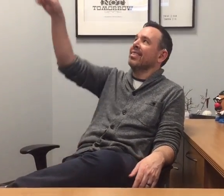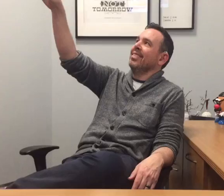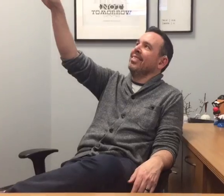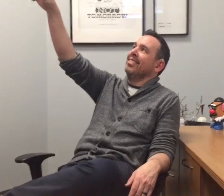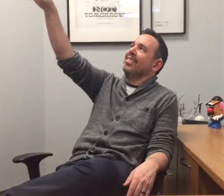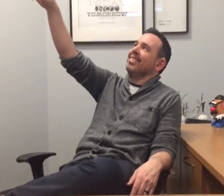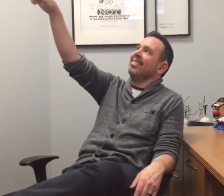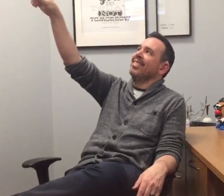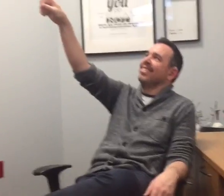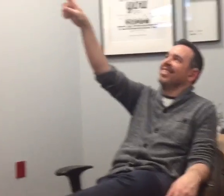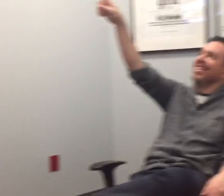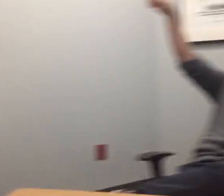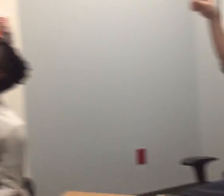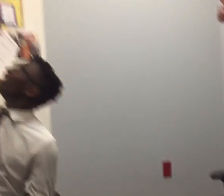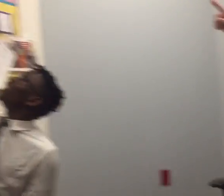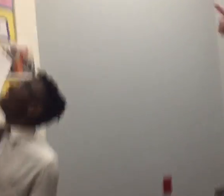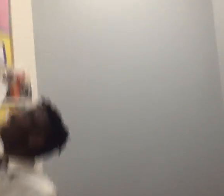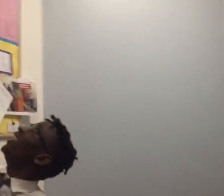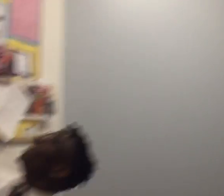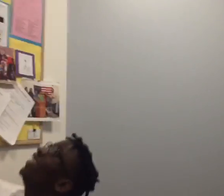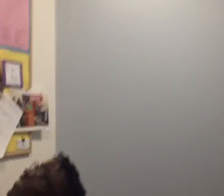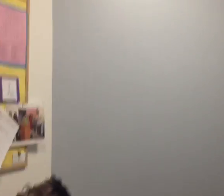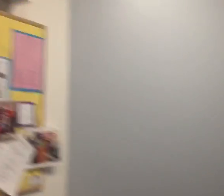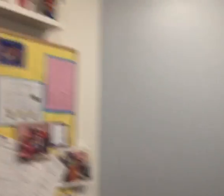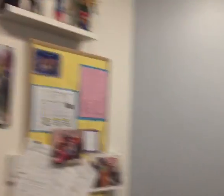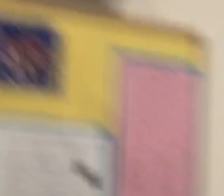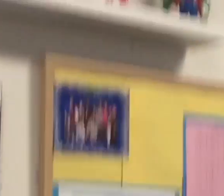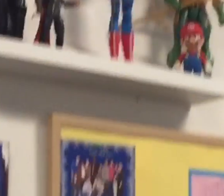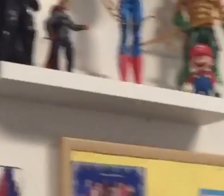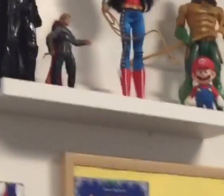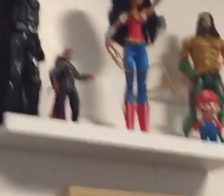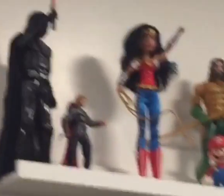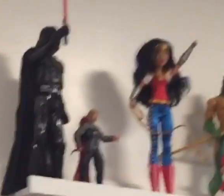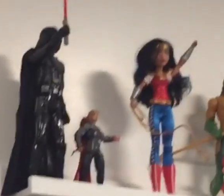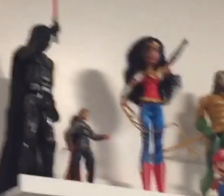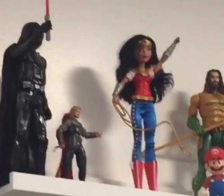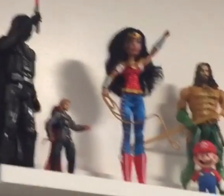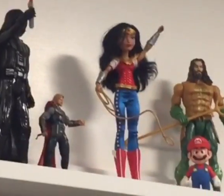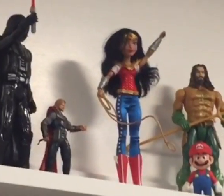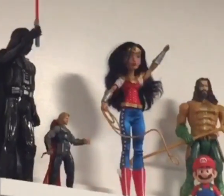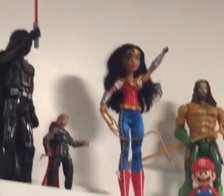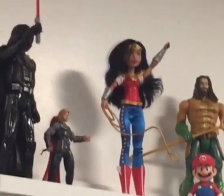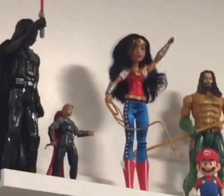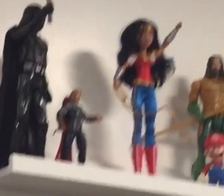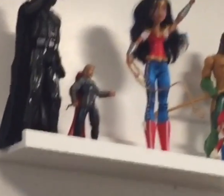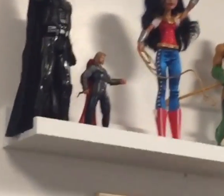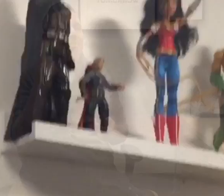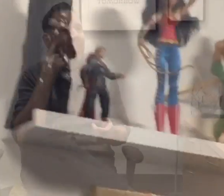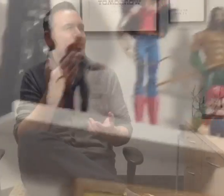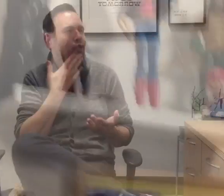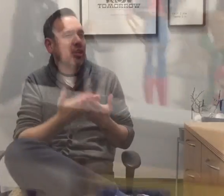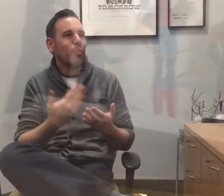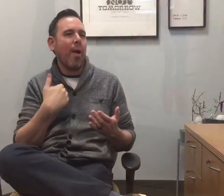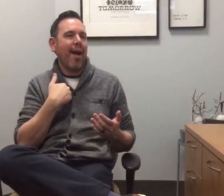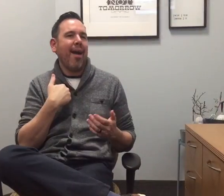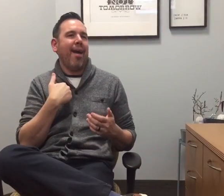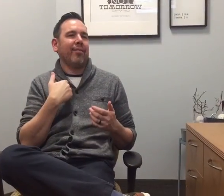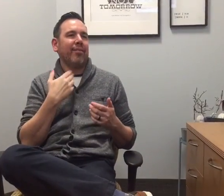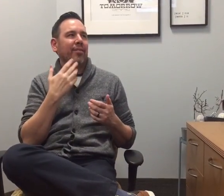Yeah, I do. Oh! I think it's good